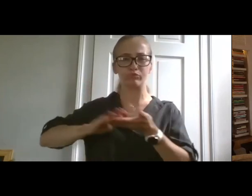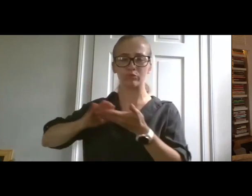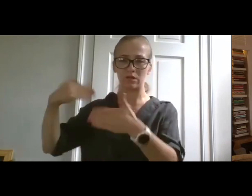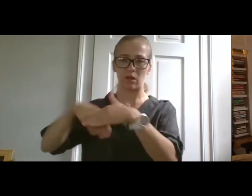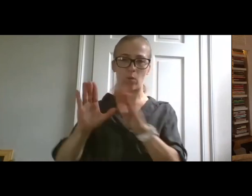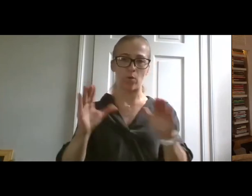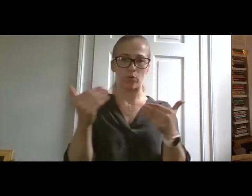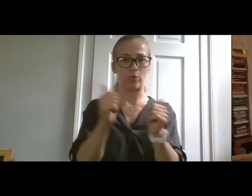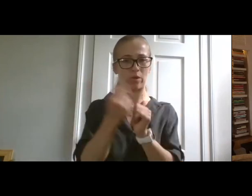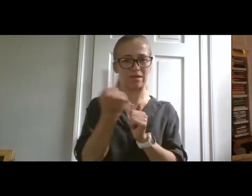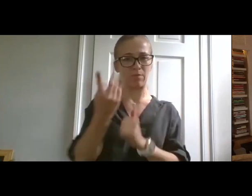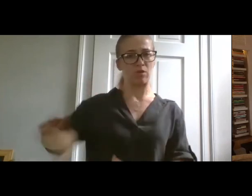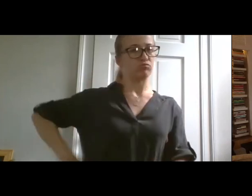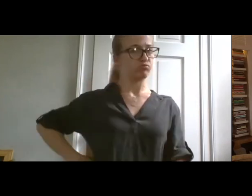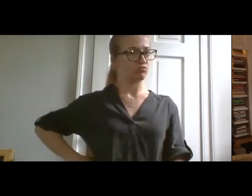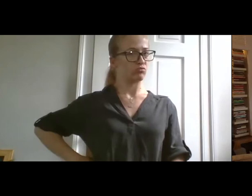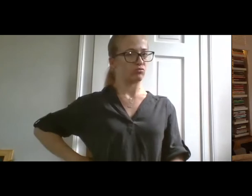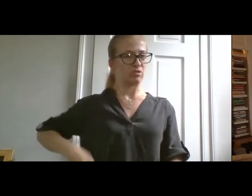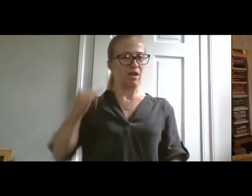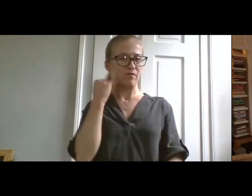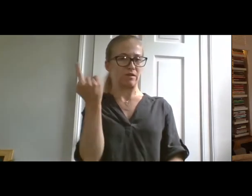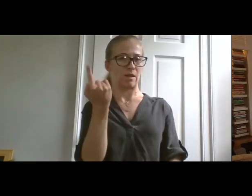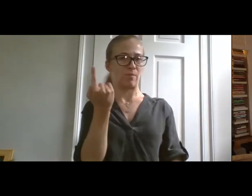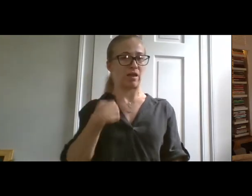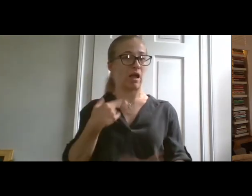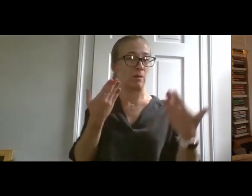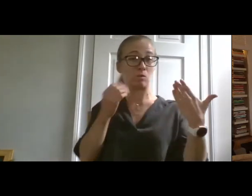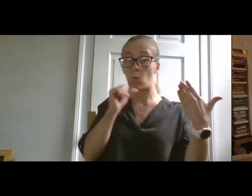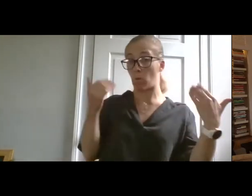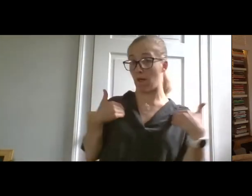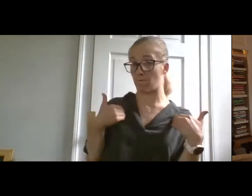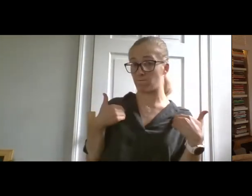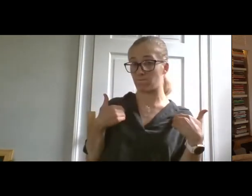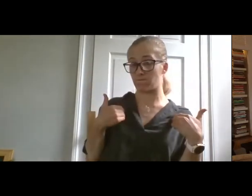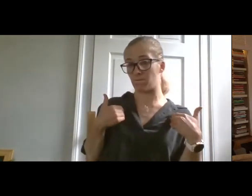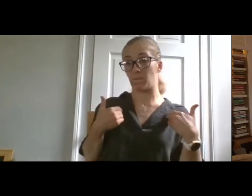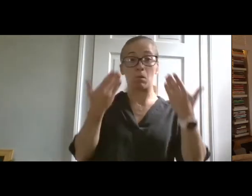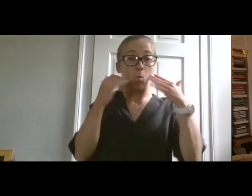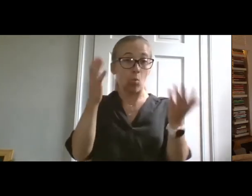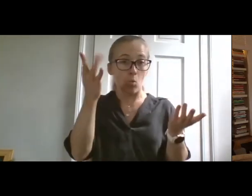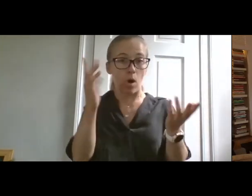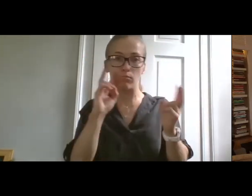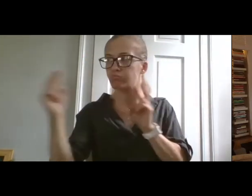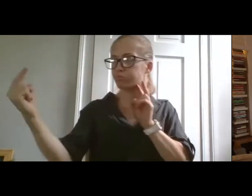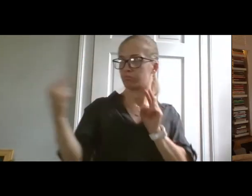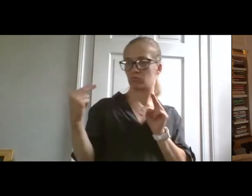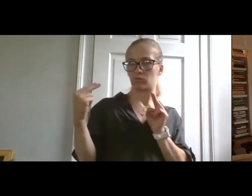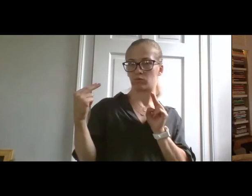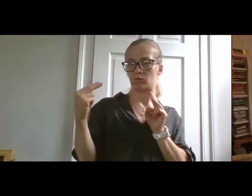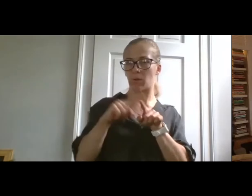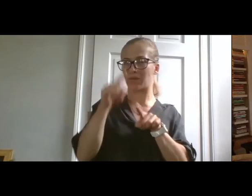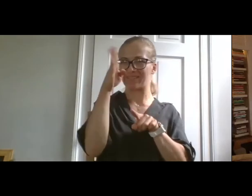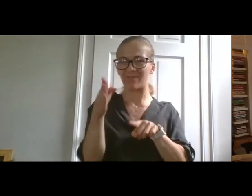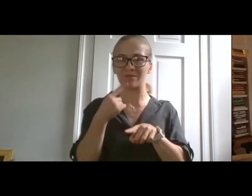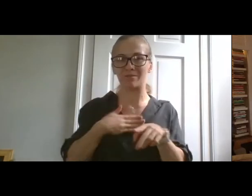with something behind her back, as if she has something I don't have. I don't know why she looks right at me when she's never said